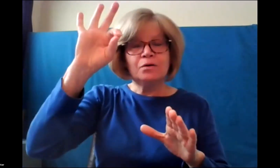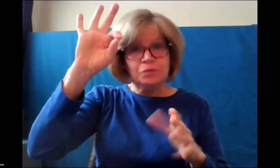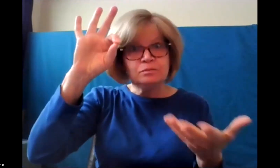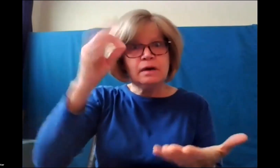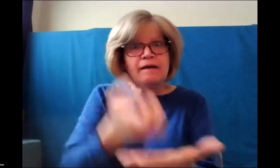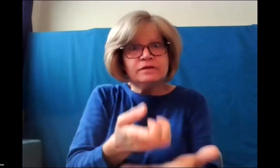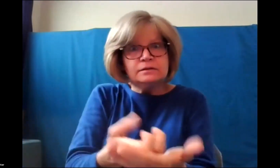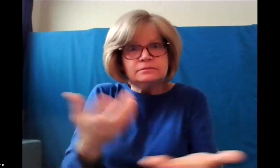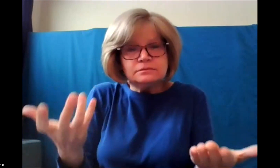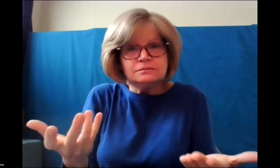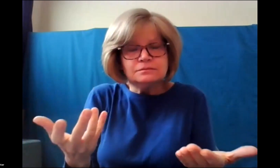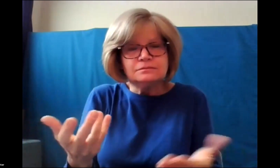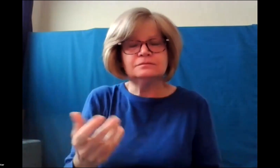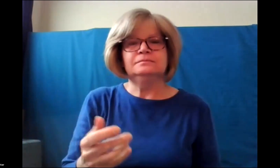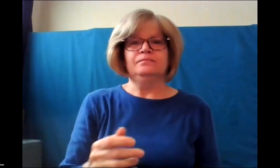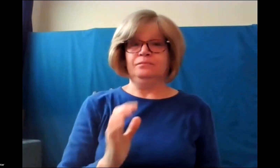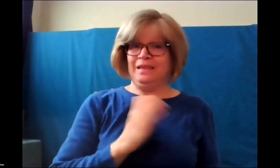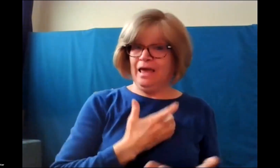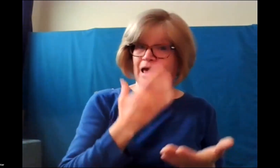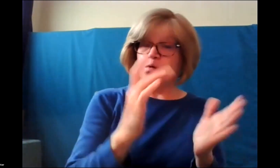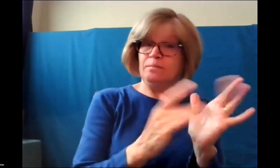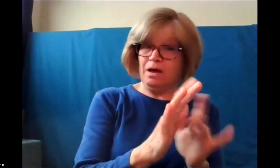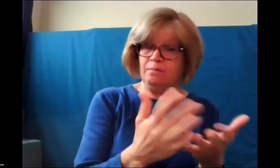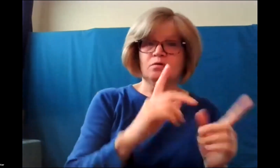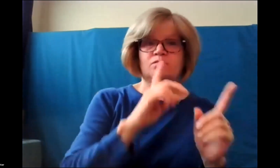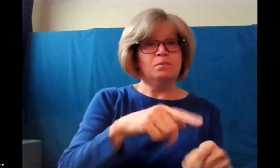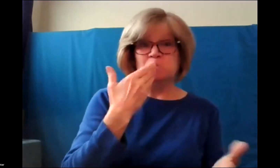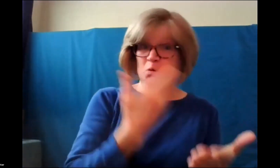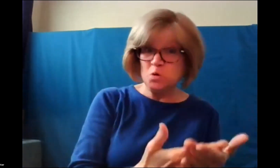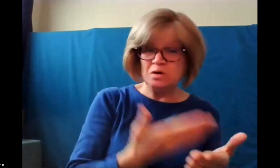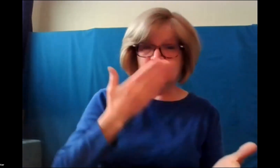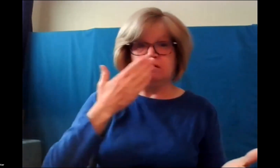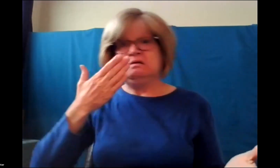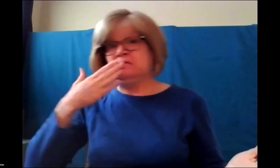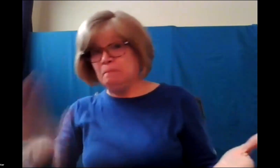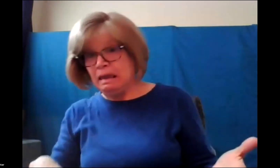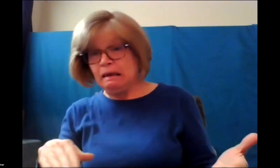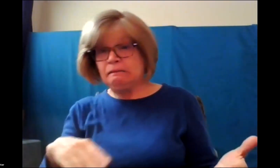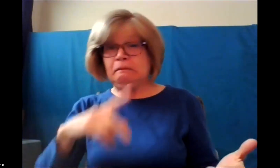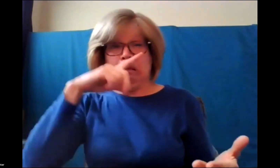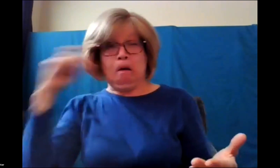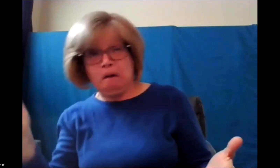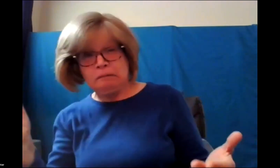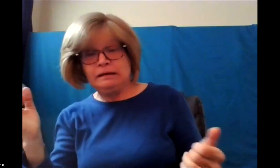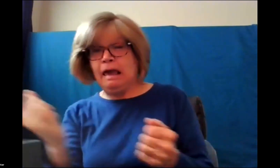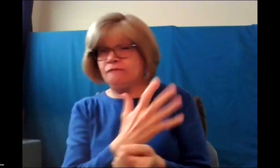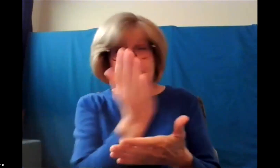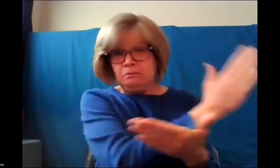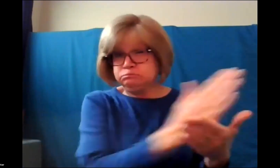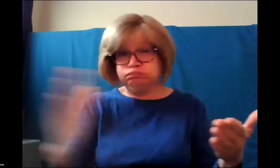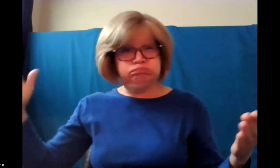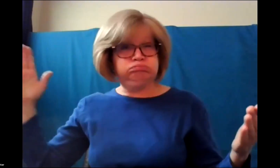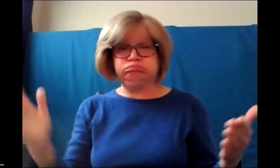Which is to say that our scriptures report the good, the bad, the ugly, and everything in between. Warts and